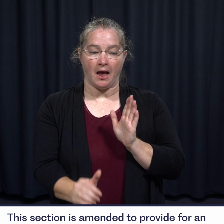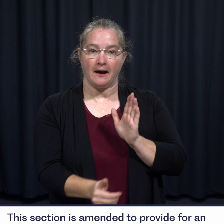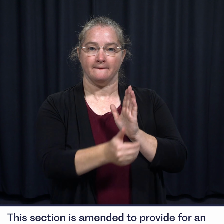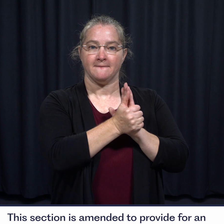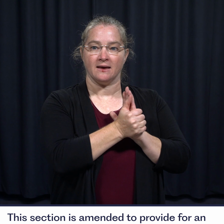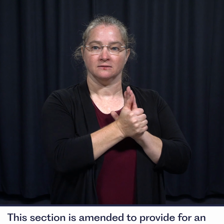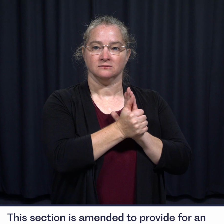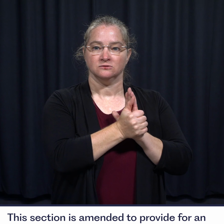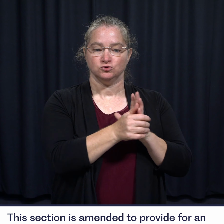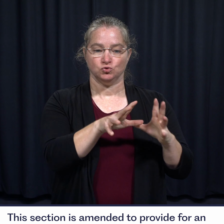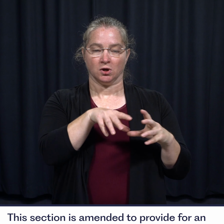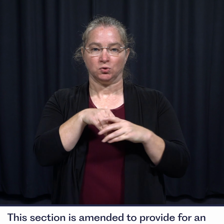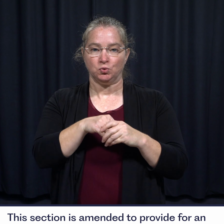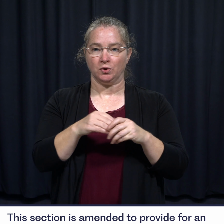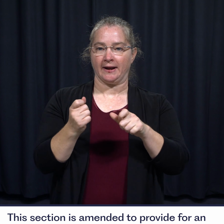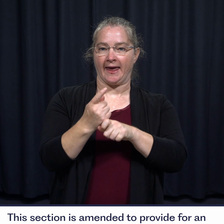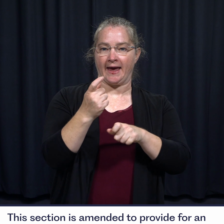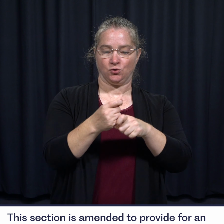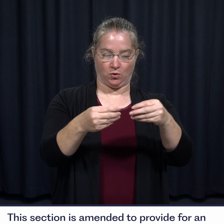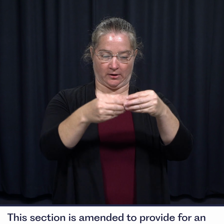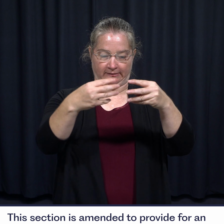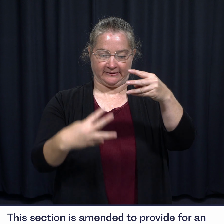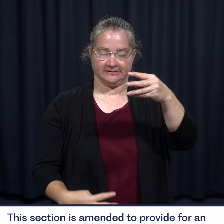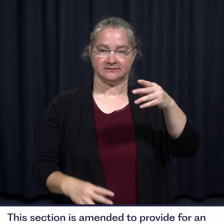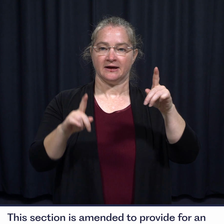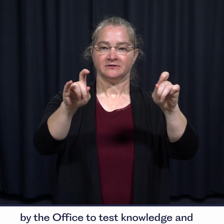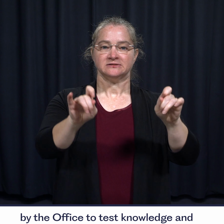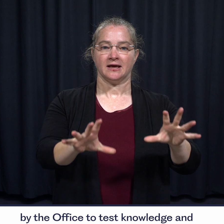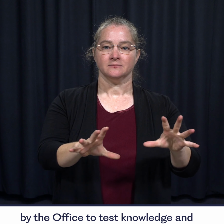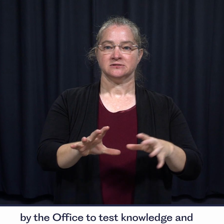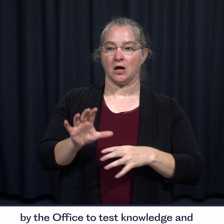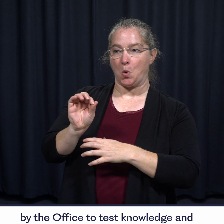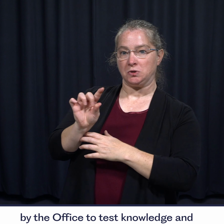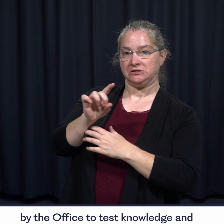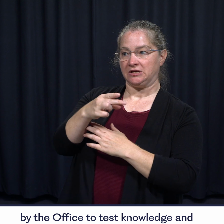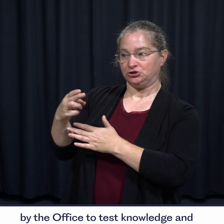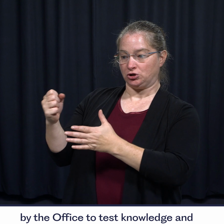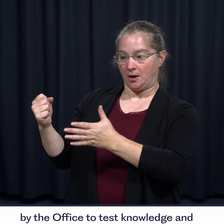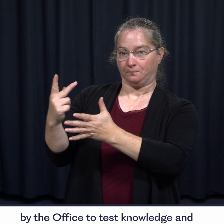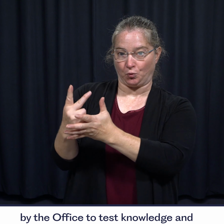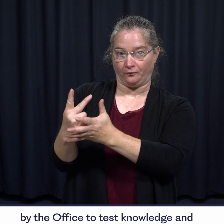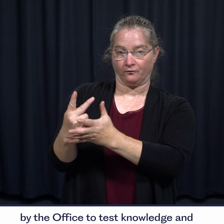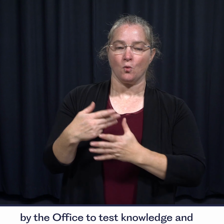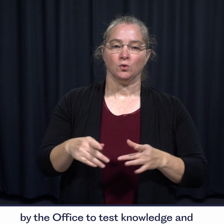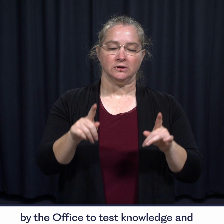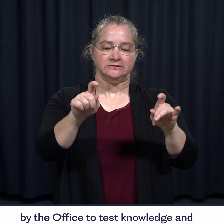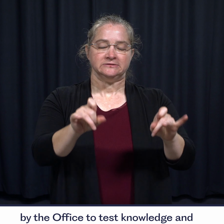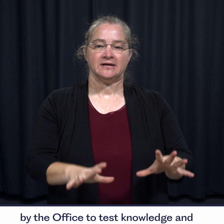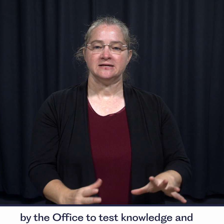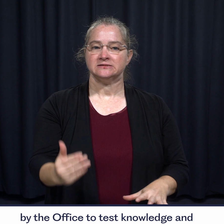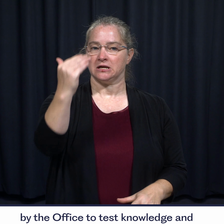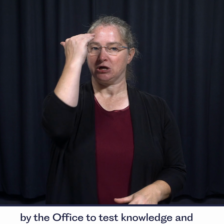an annual list of examinations that are approved by the office to test knowledge and proficiency in interpreting